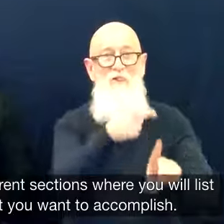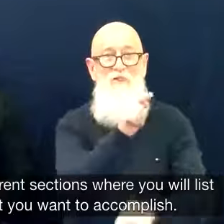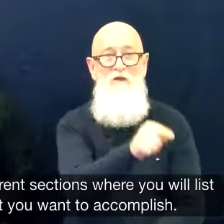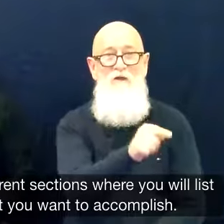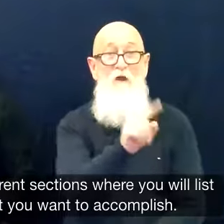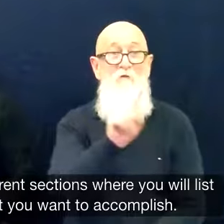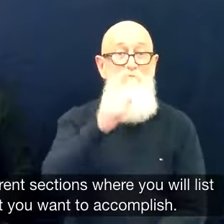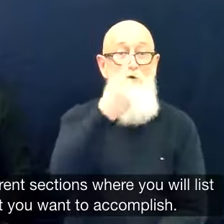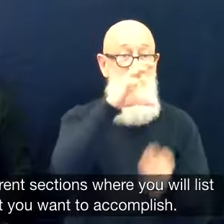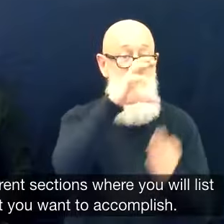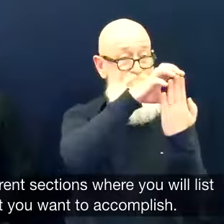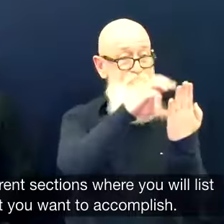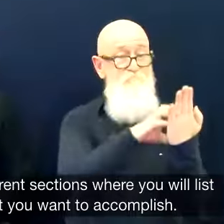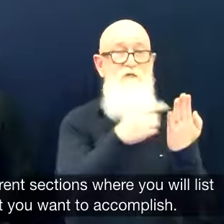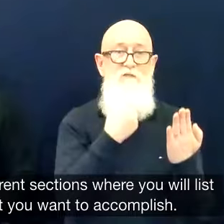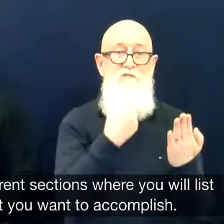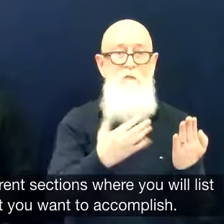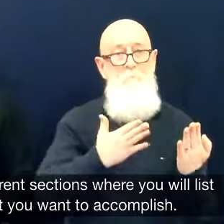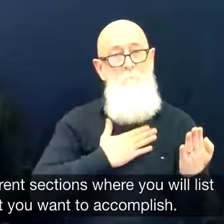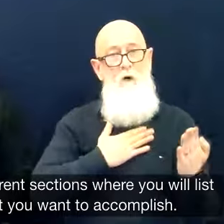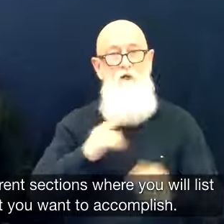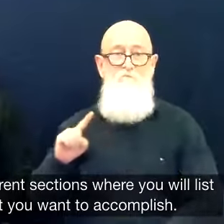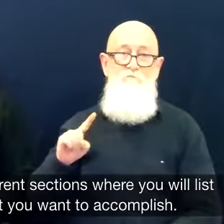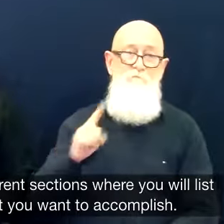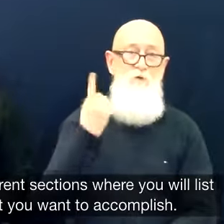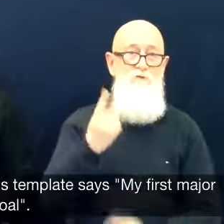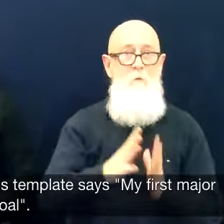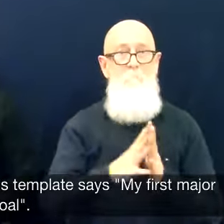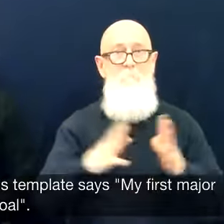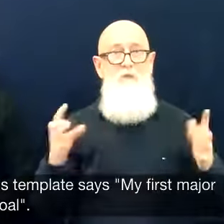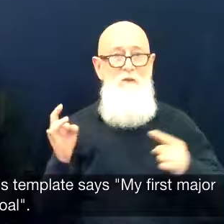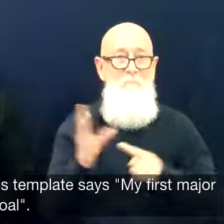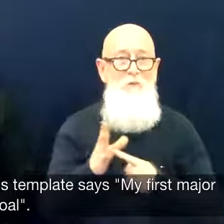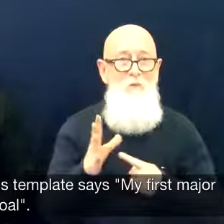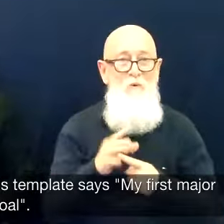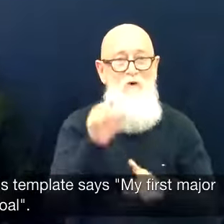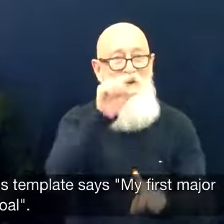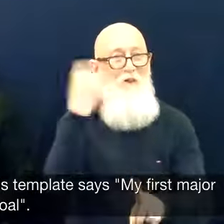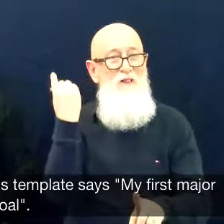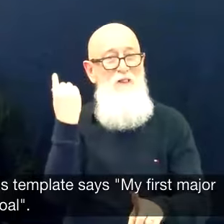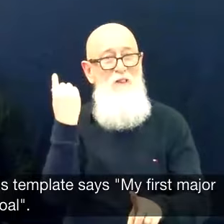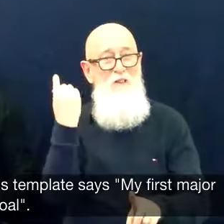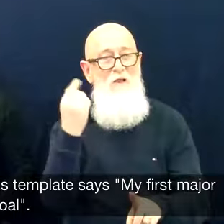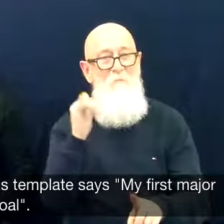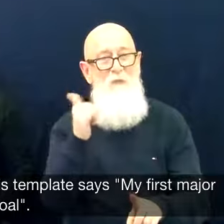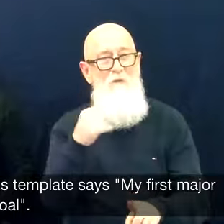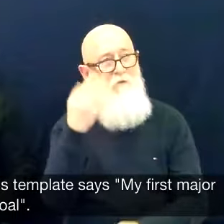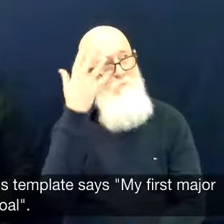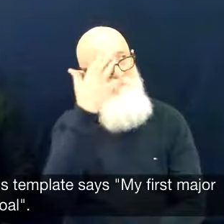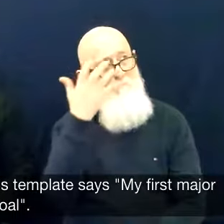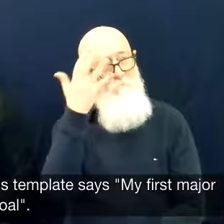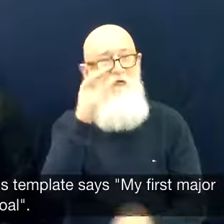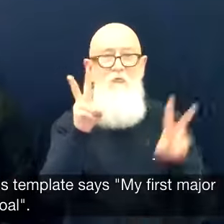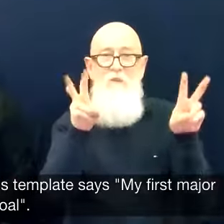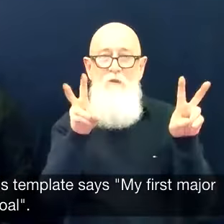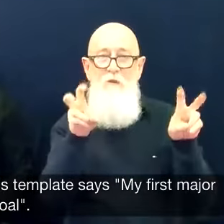says, my first major goal. So if you look at the themes and look at what